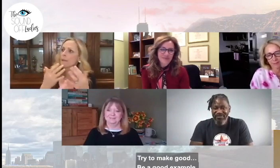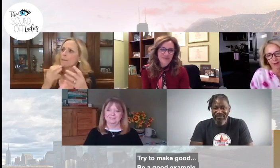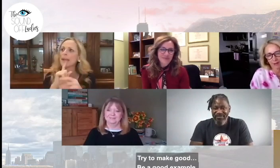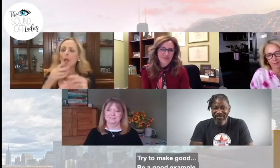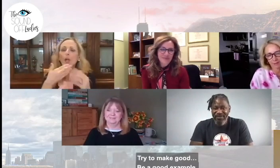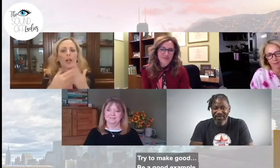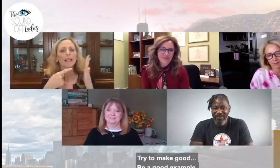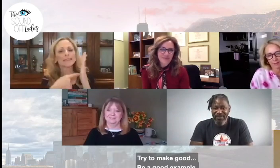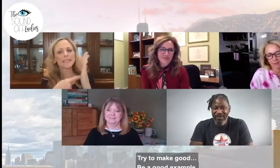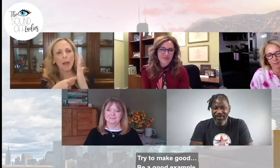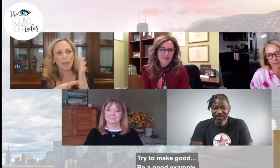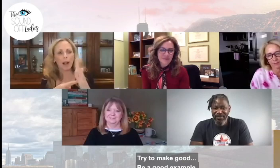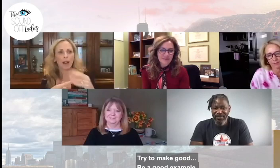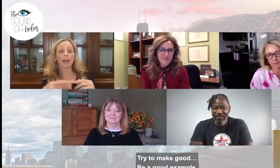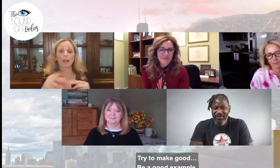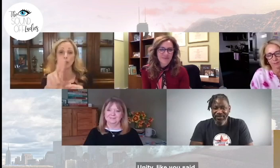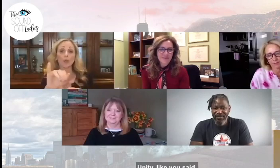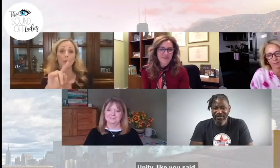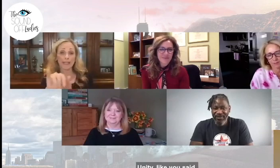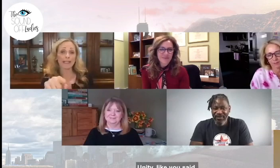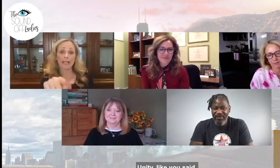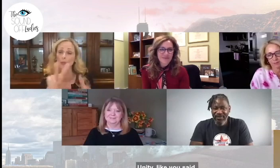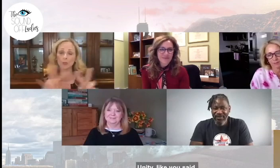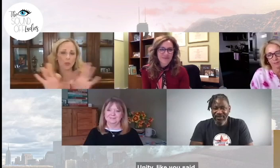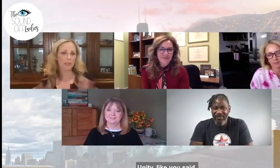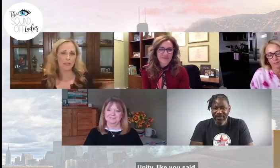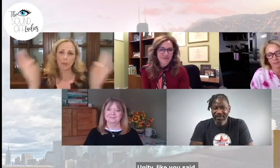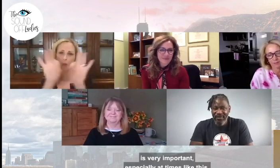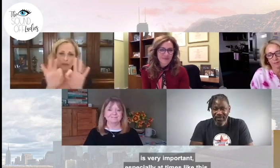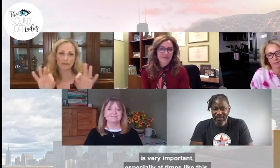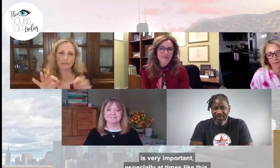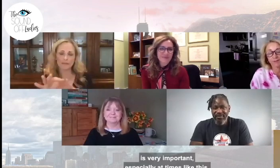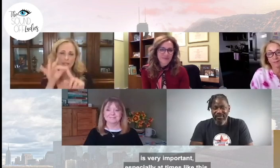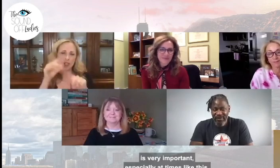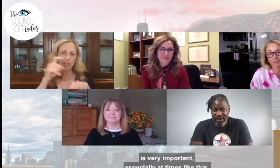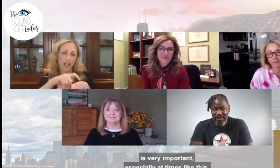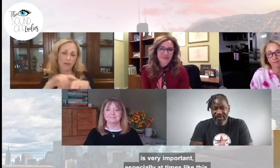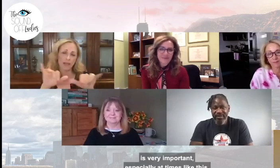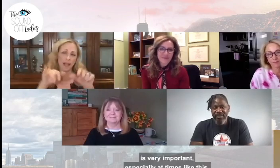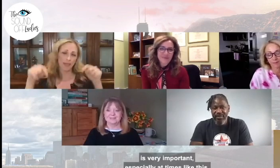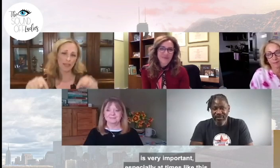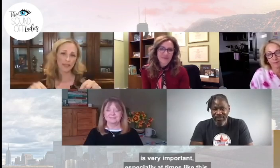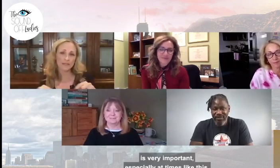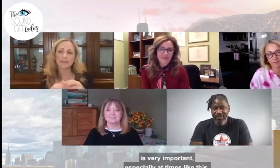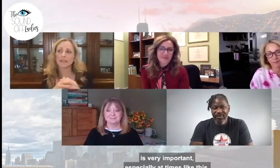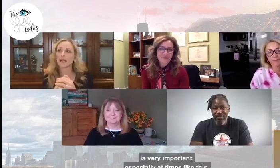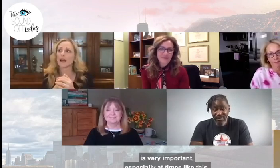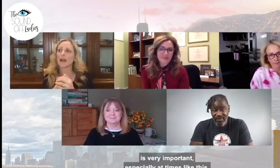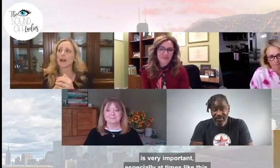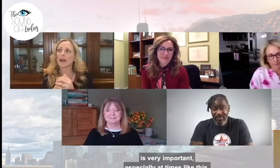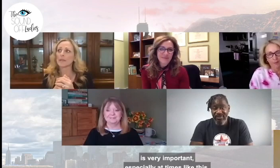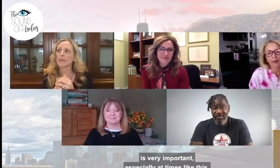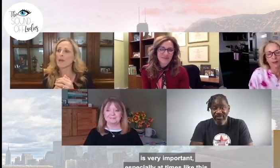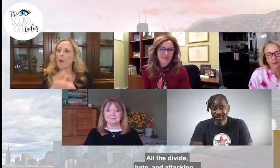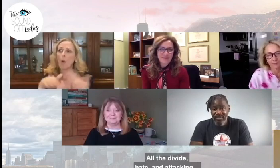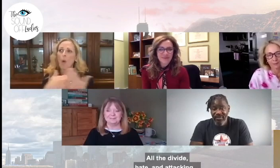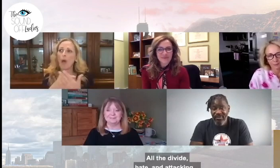and how to make good and how to be an example. Unity, like you said, is very important, especially at this time.